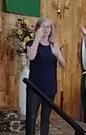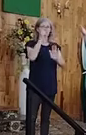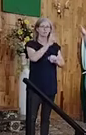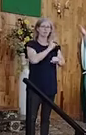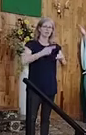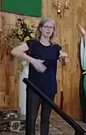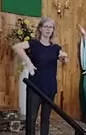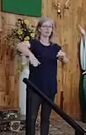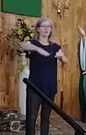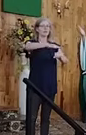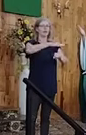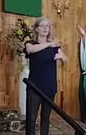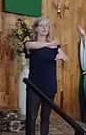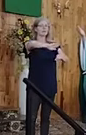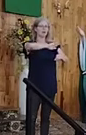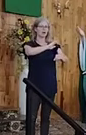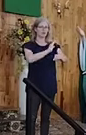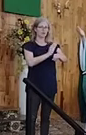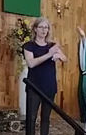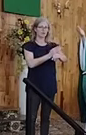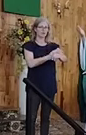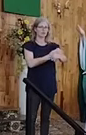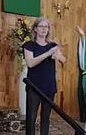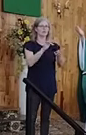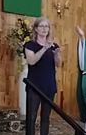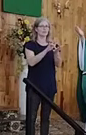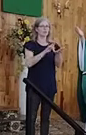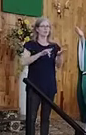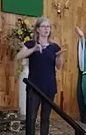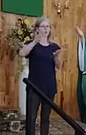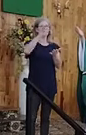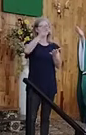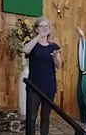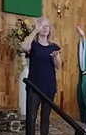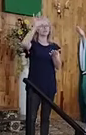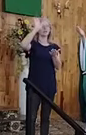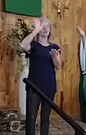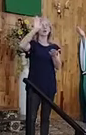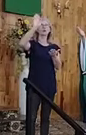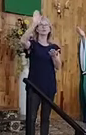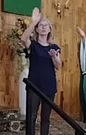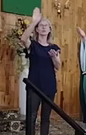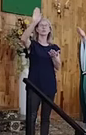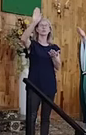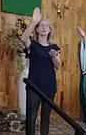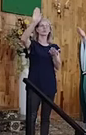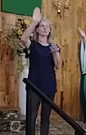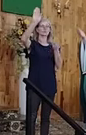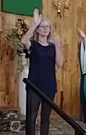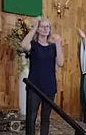the kingdom and the power and the glory are yours.